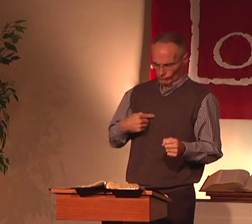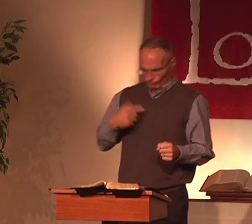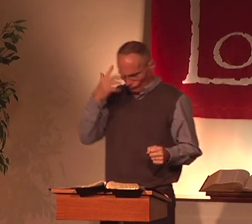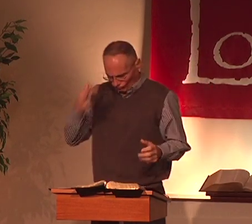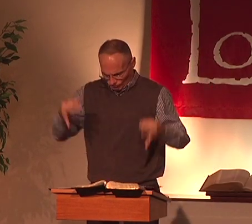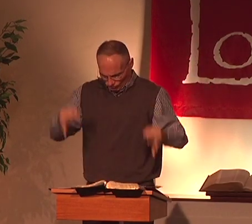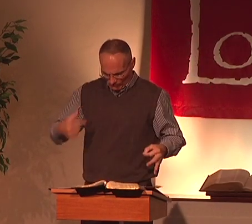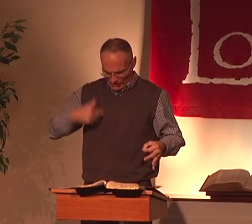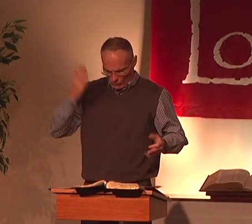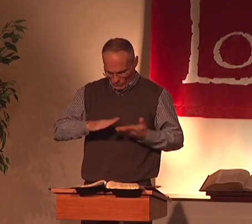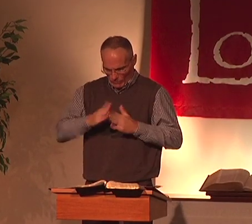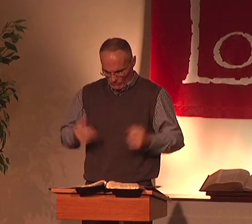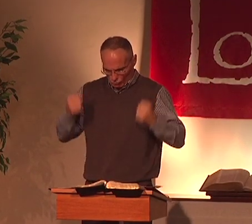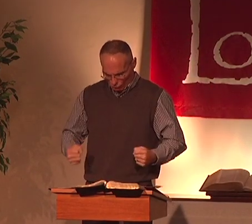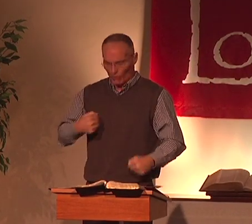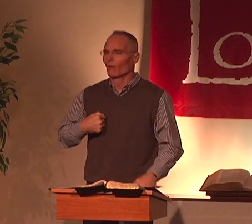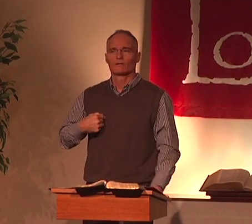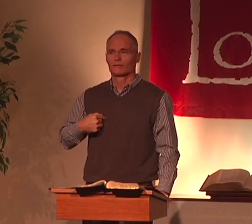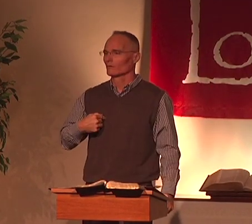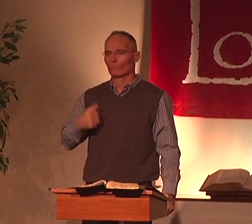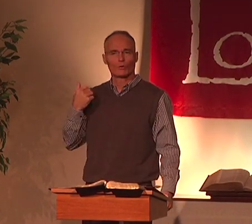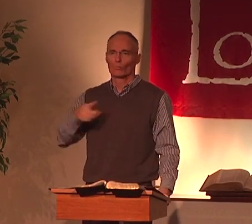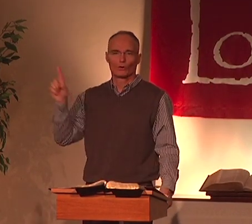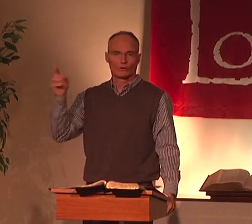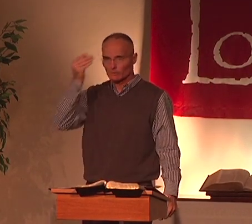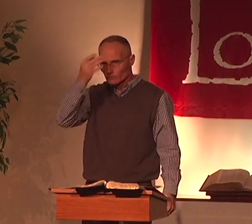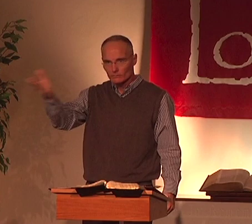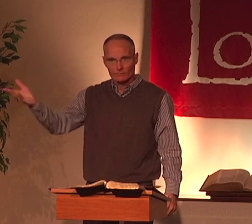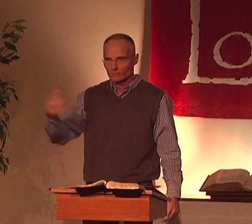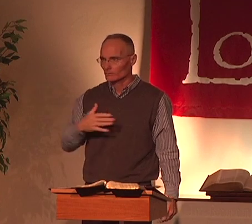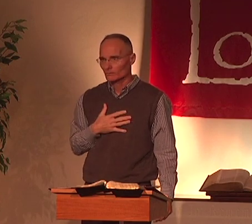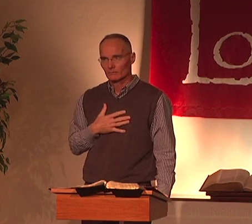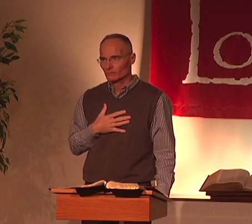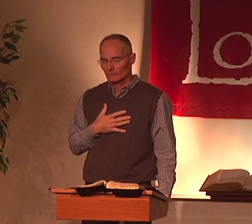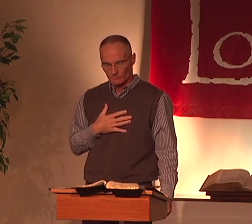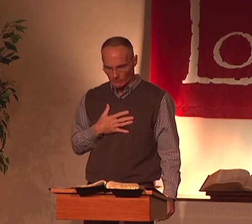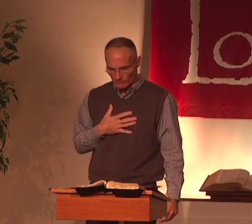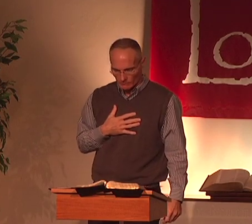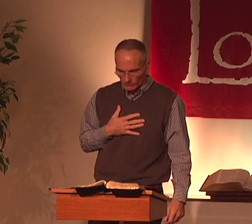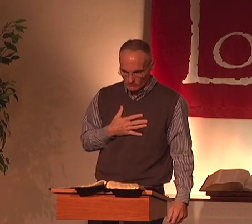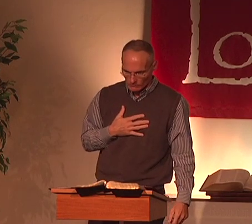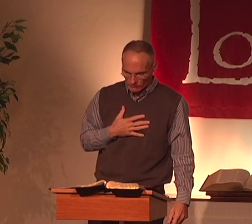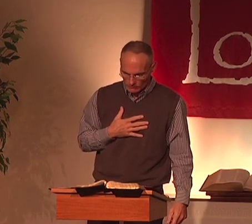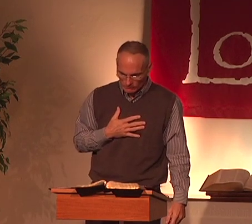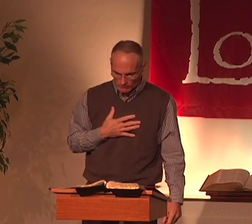I've decided I'm going to become Stronger That doesn't work I'm letting you know That does not work